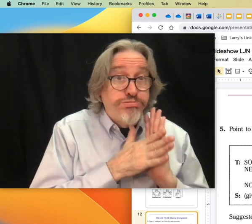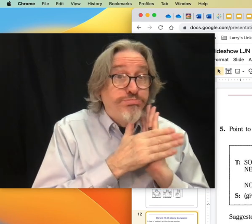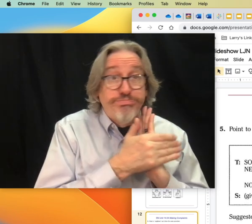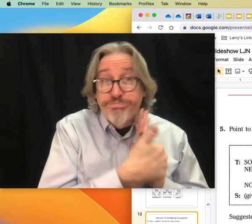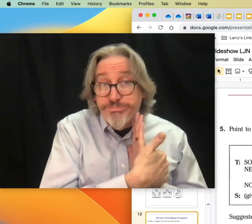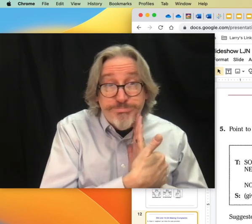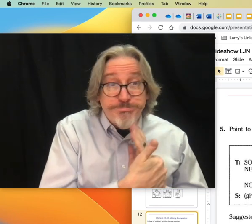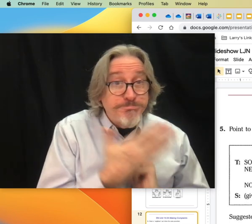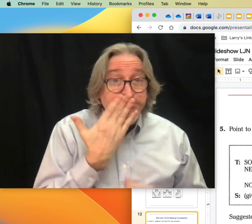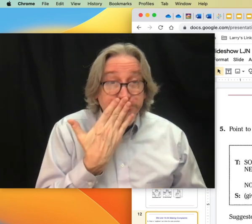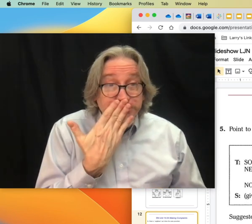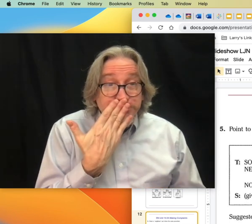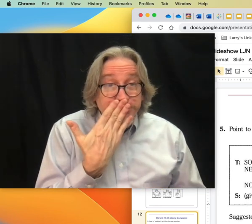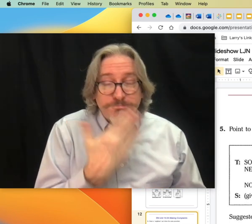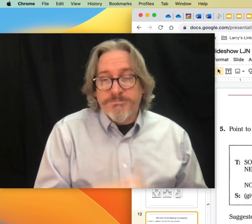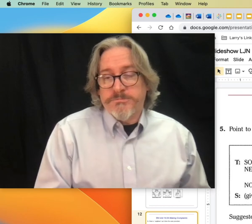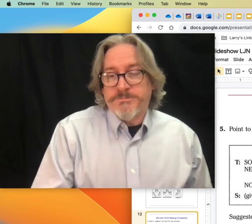Right.